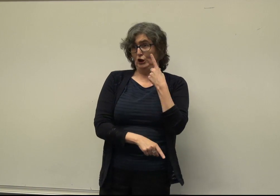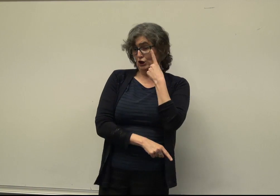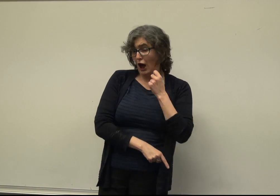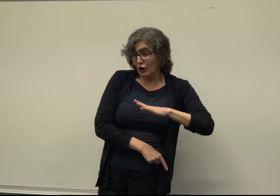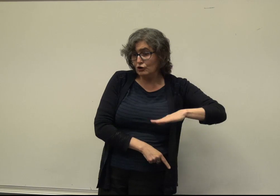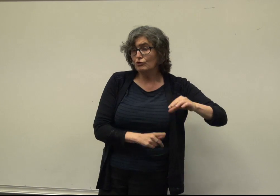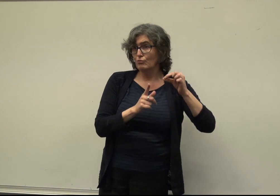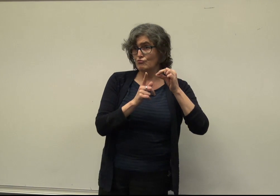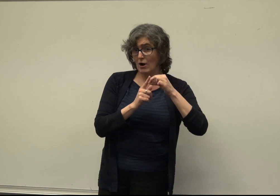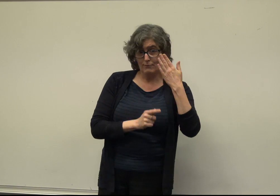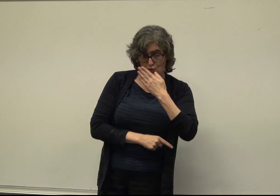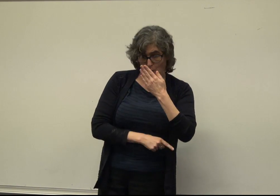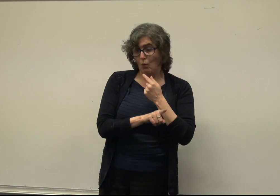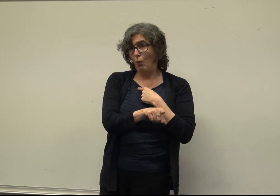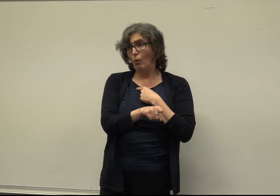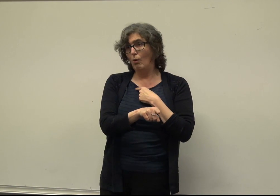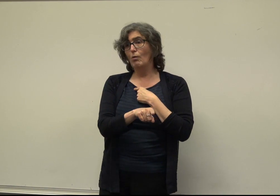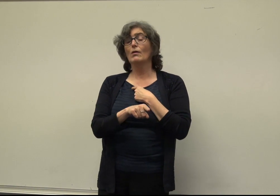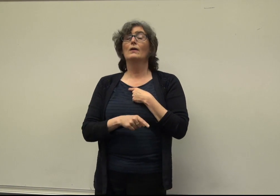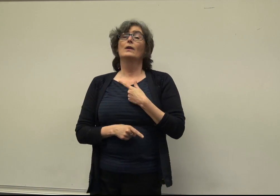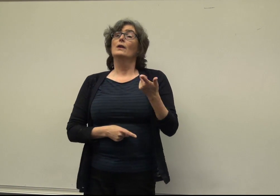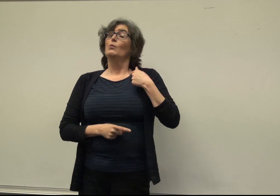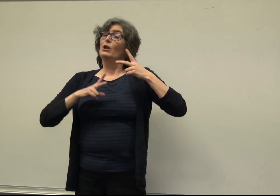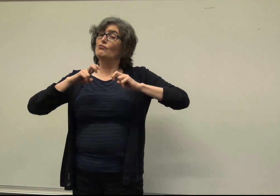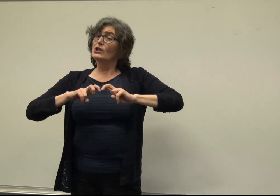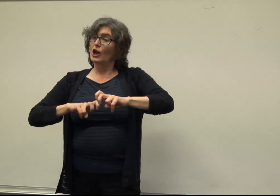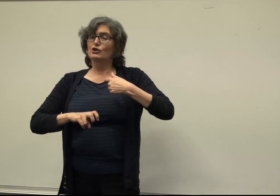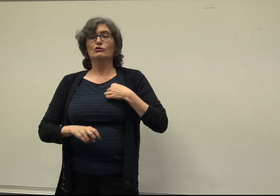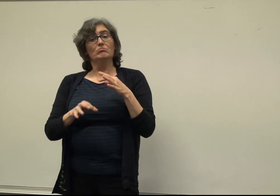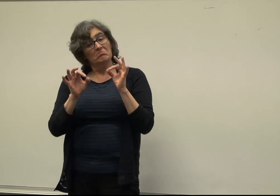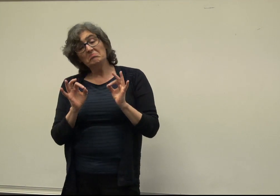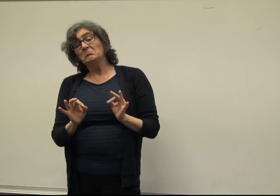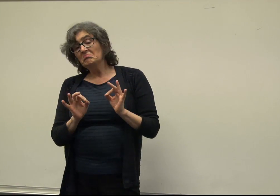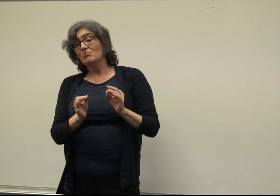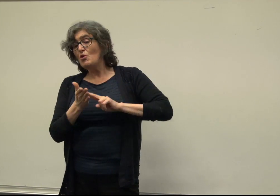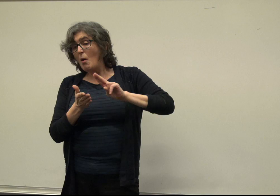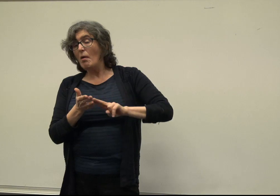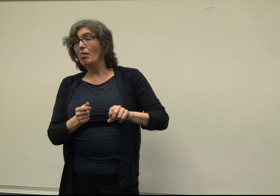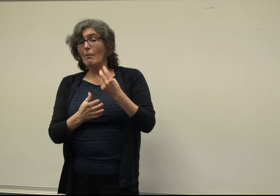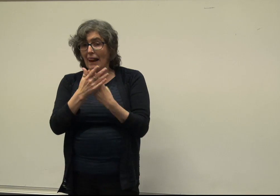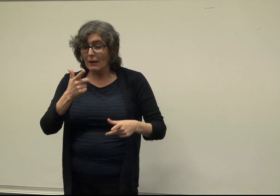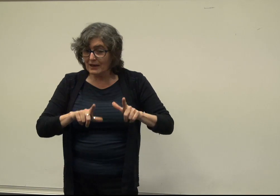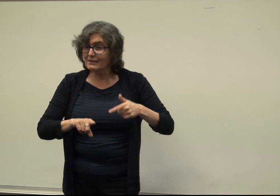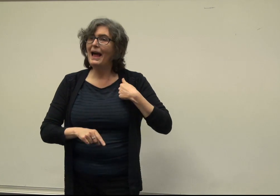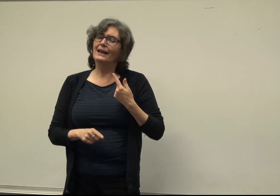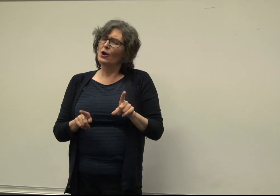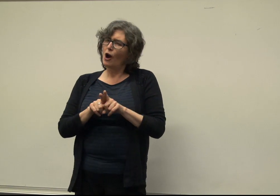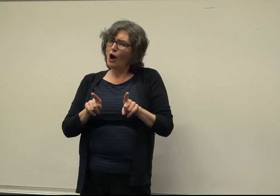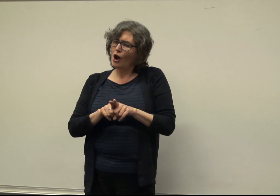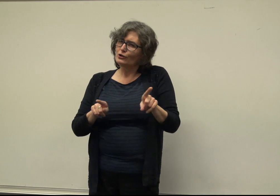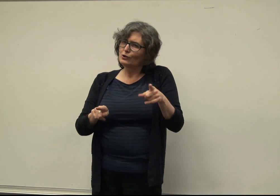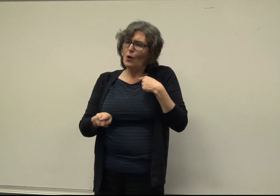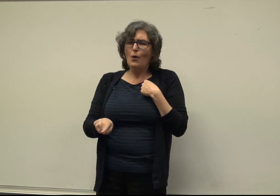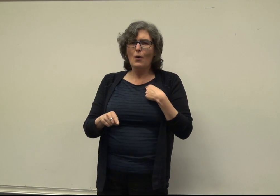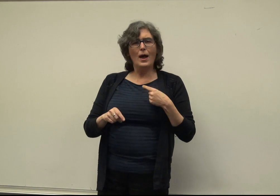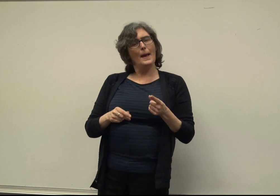atypical bilingualism. We deal with immigrant children, so bilingualism and language learning in immigrant